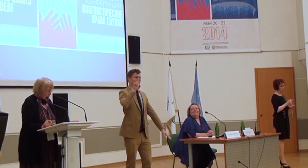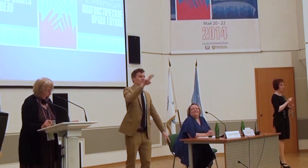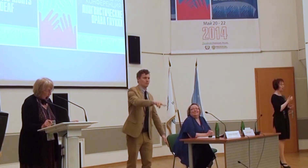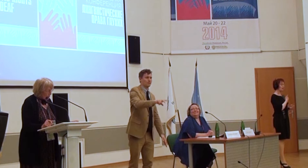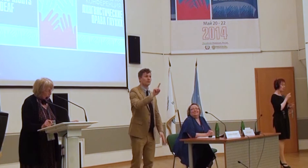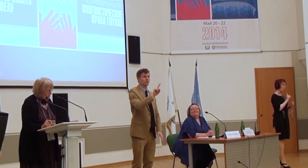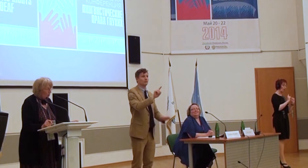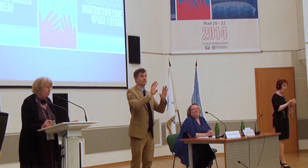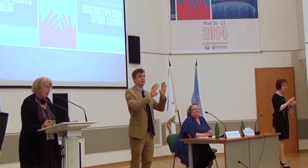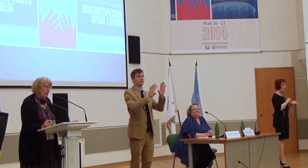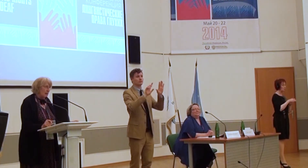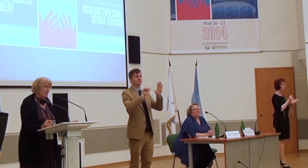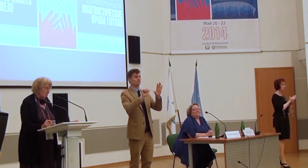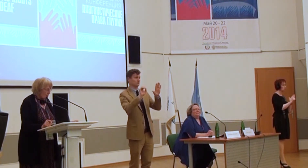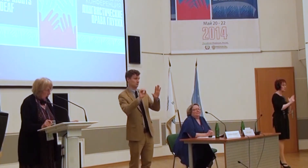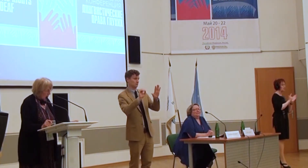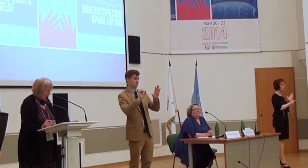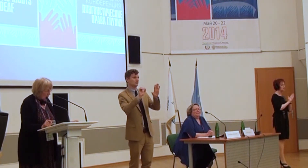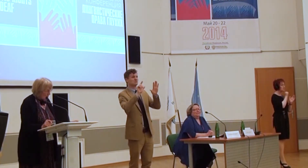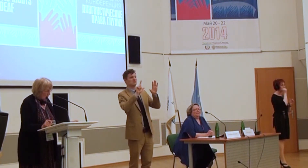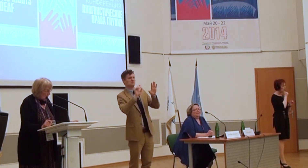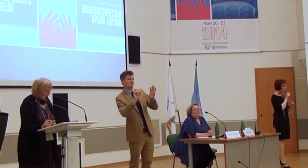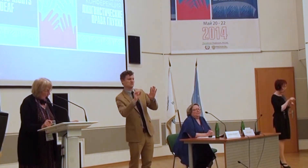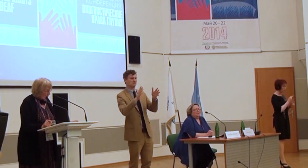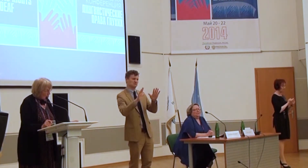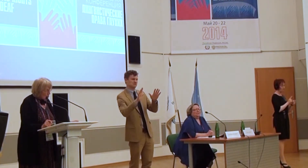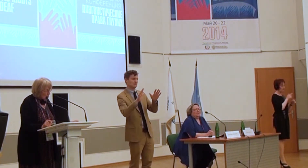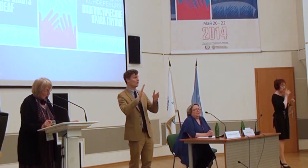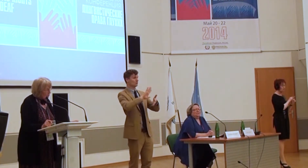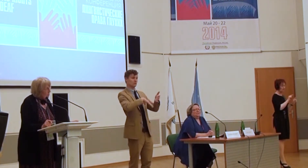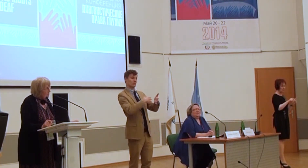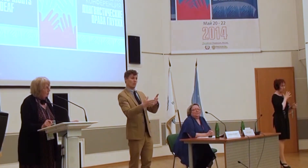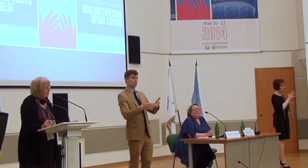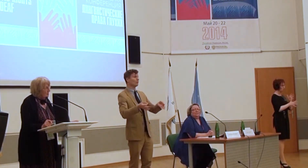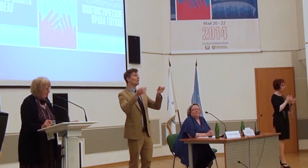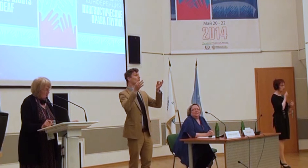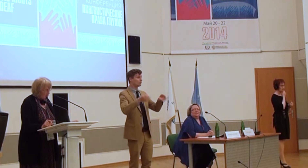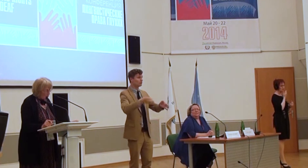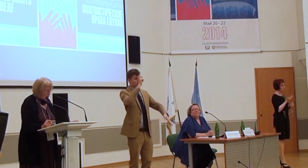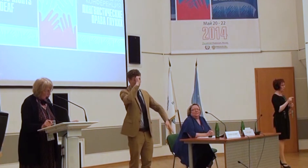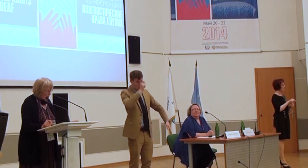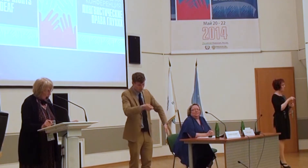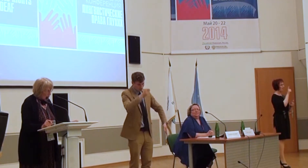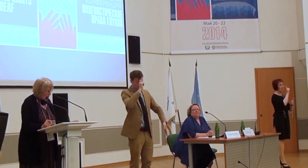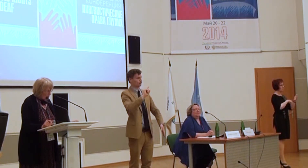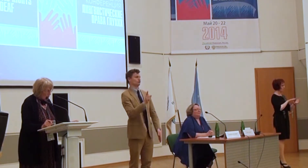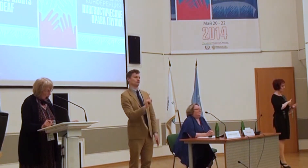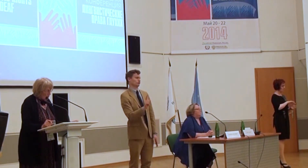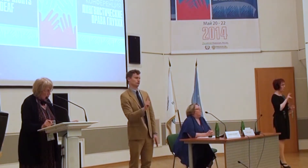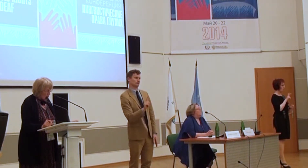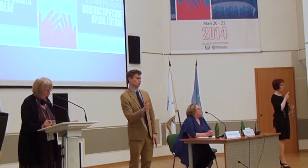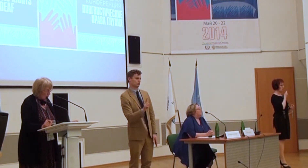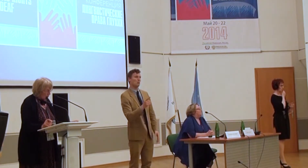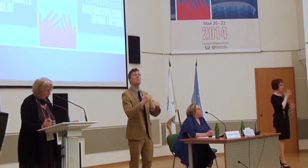time when sign languages were not recognised as proper languages, and in most countries were not seen as having a role in the education of